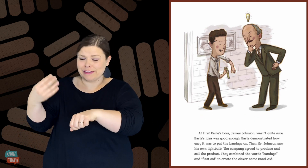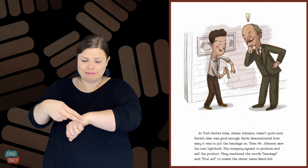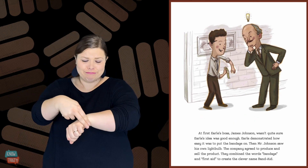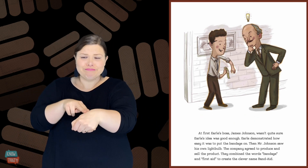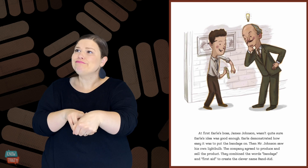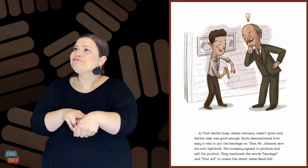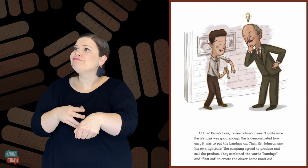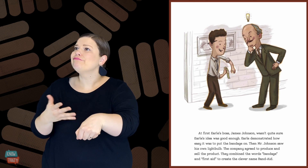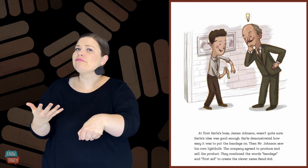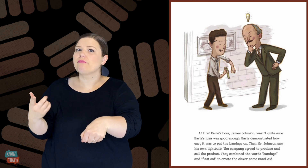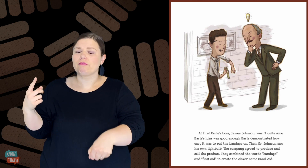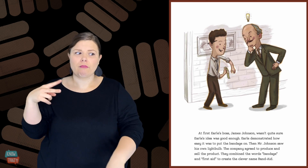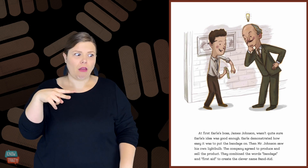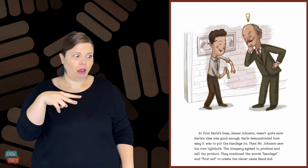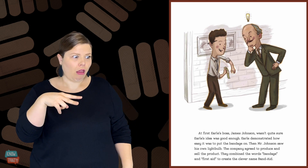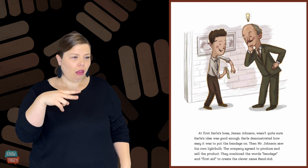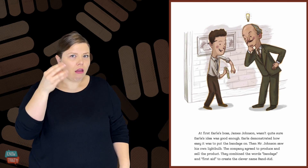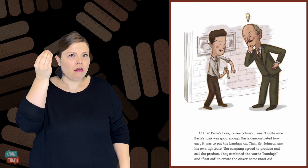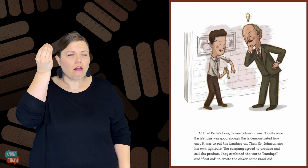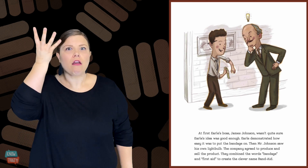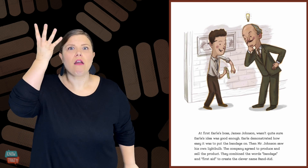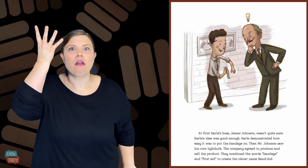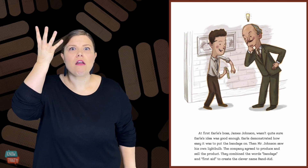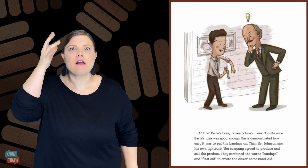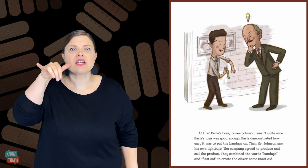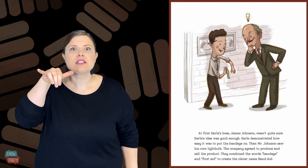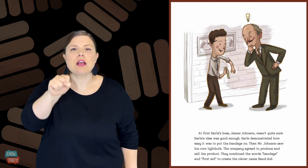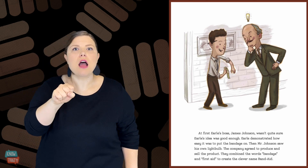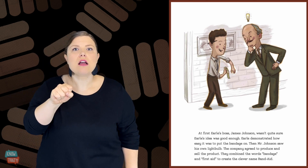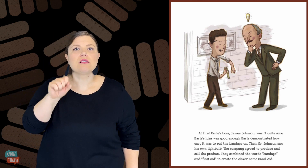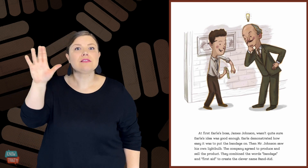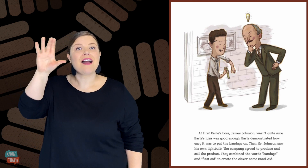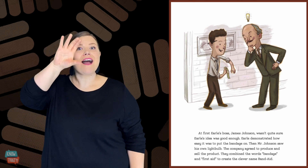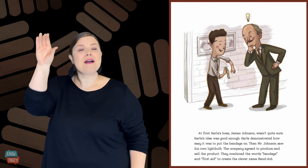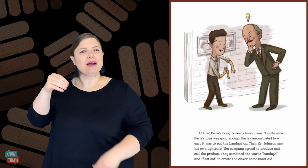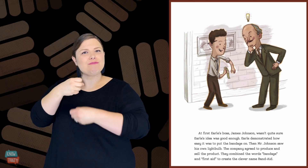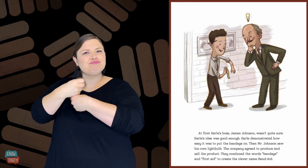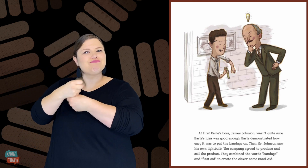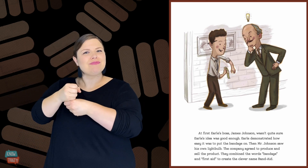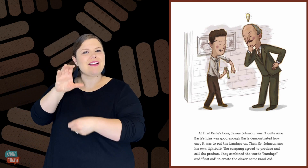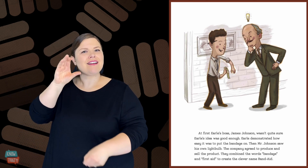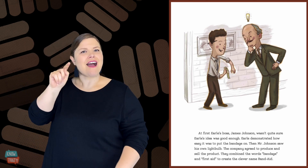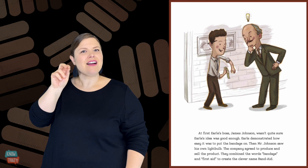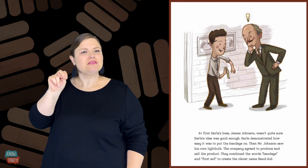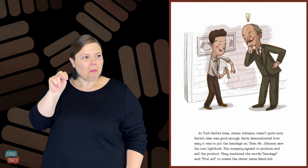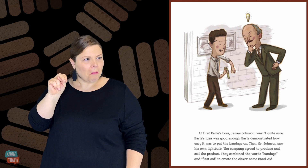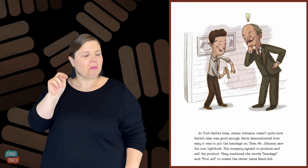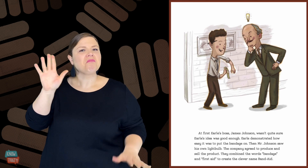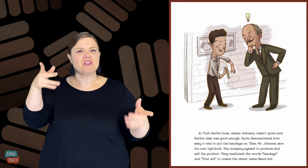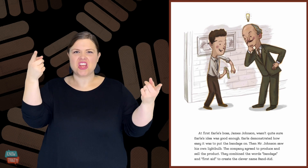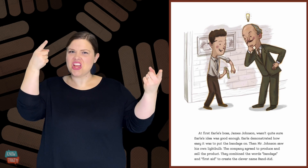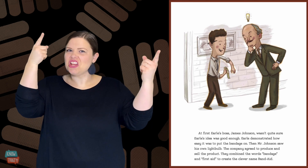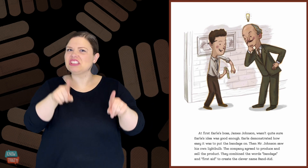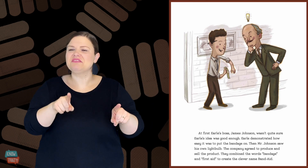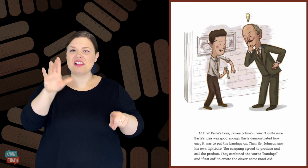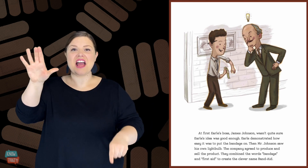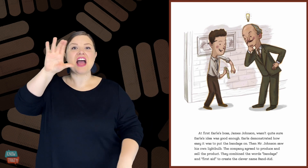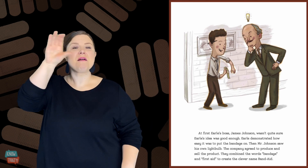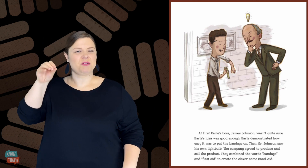Then Mr. Johnson saw his own light bulb. The company agreed to produce and sell